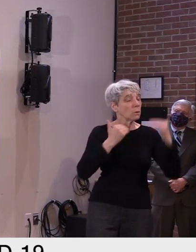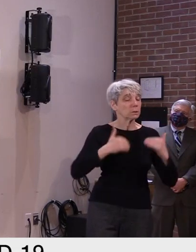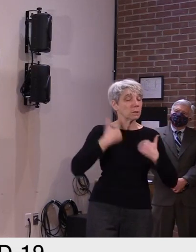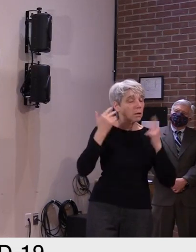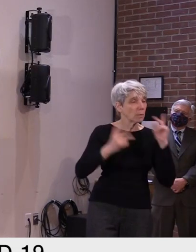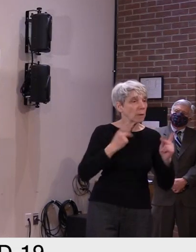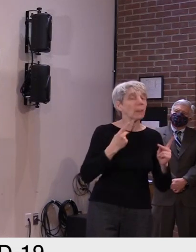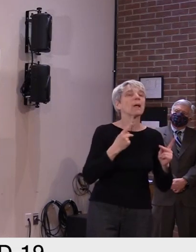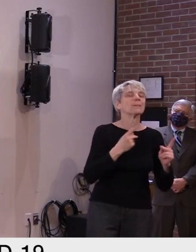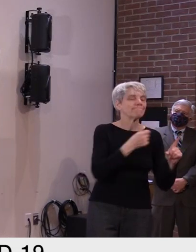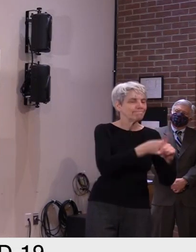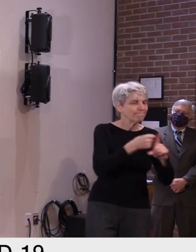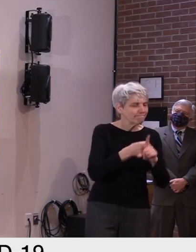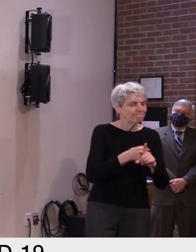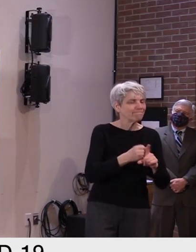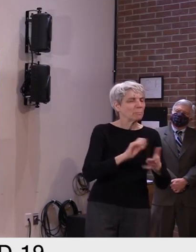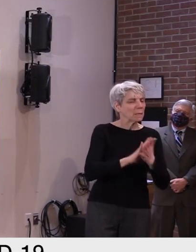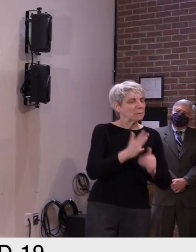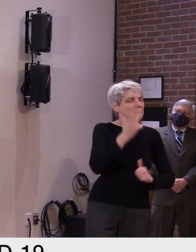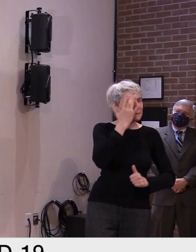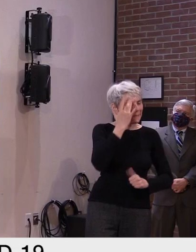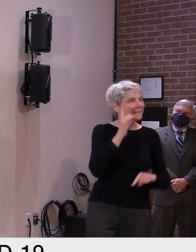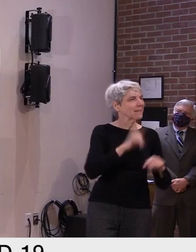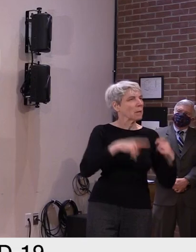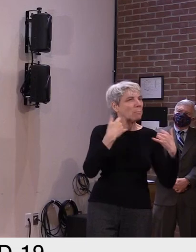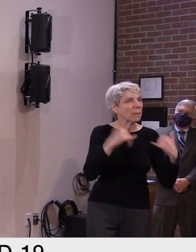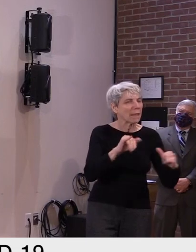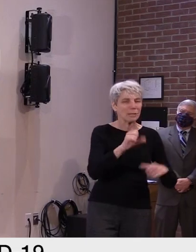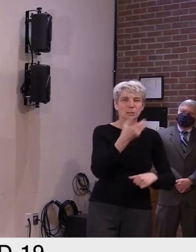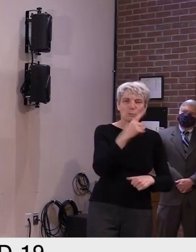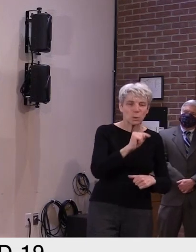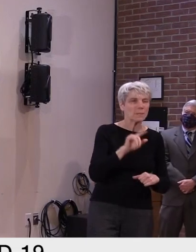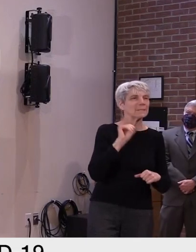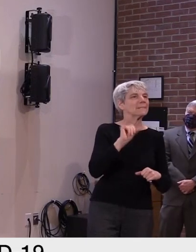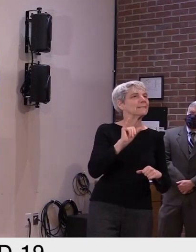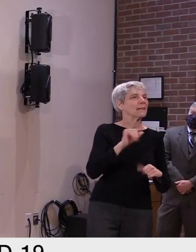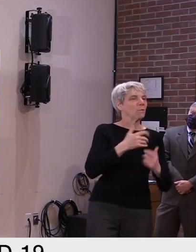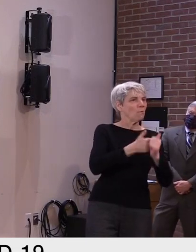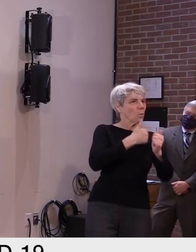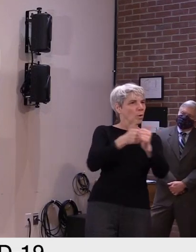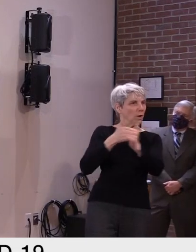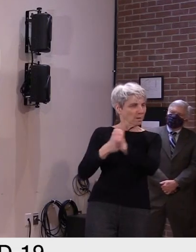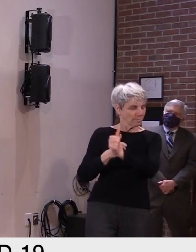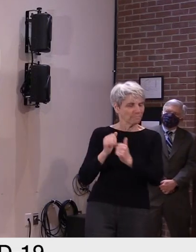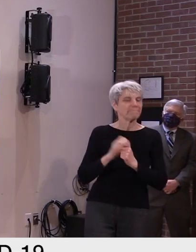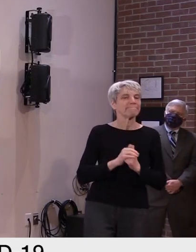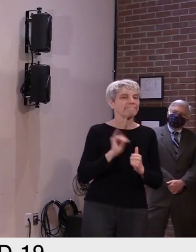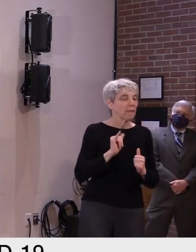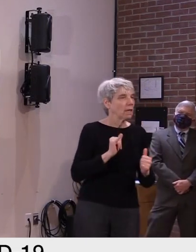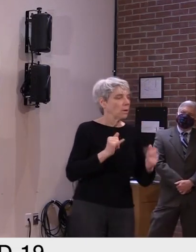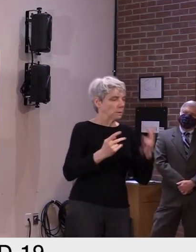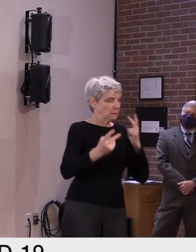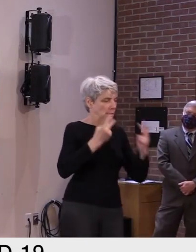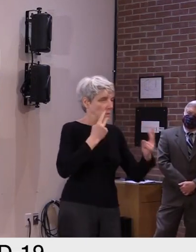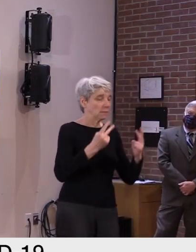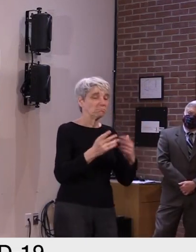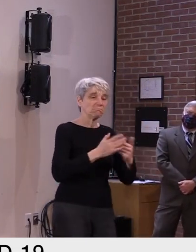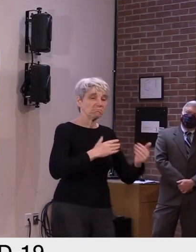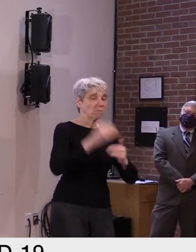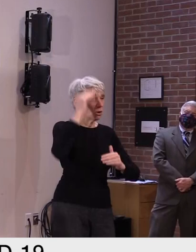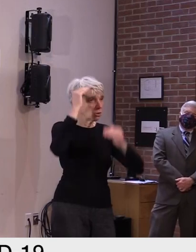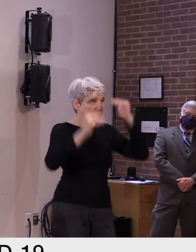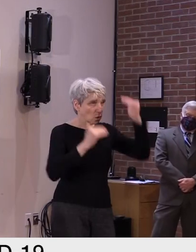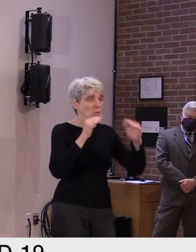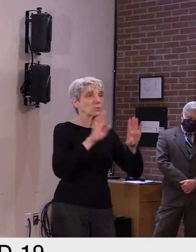this country contract COVID, which is characteristic of these current waves, we find that they too are susceptible to